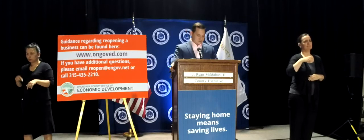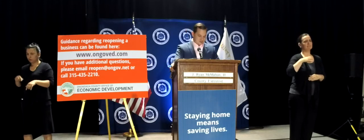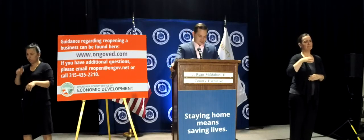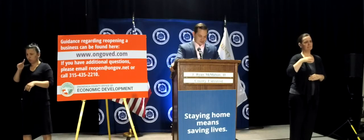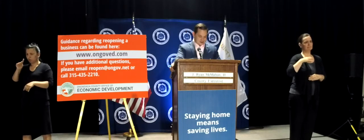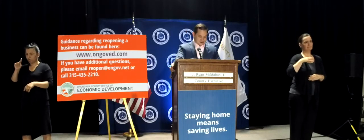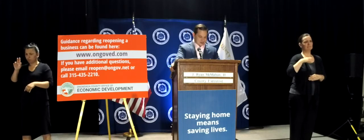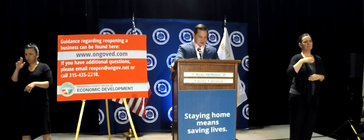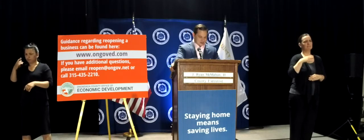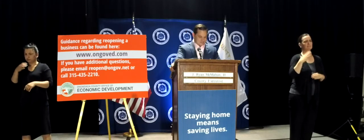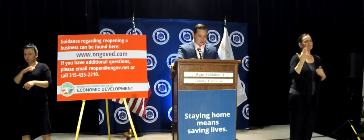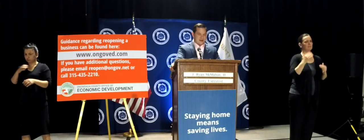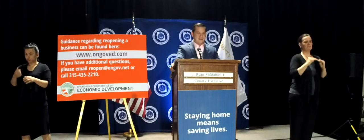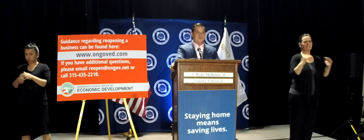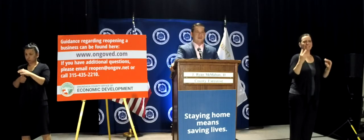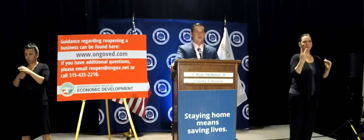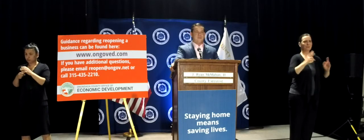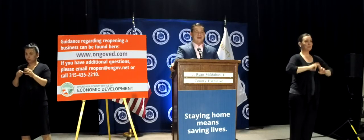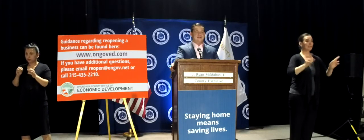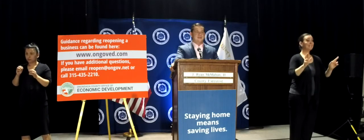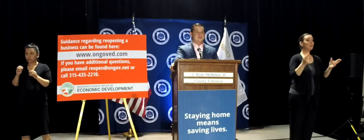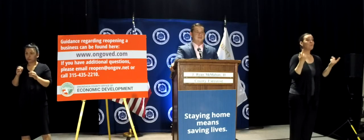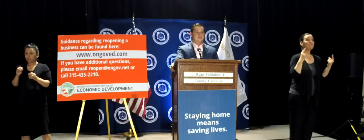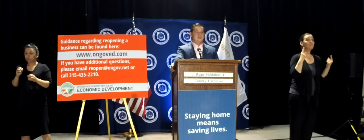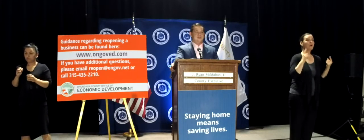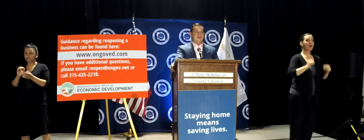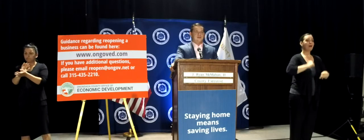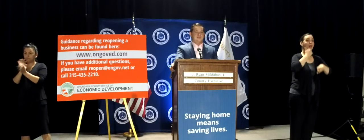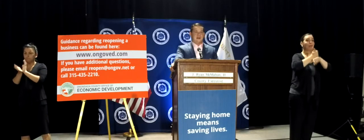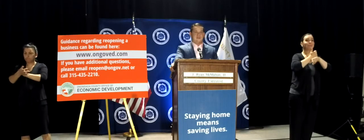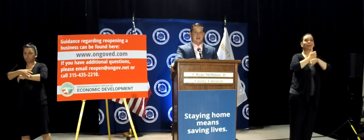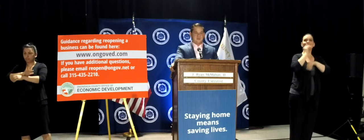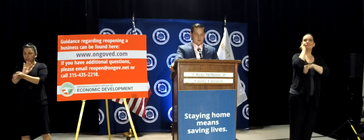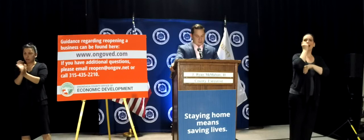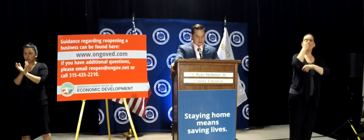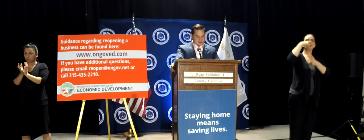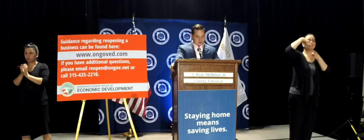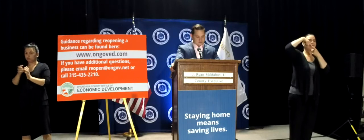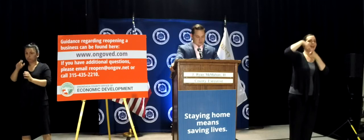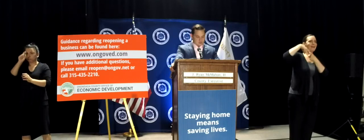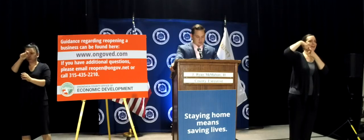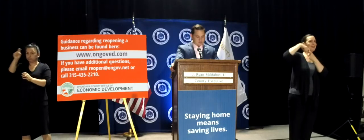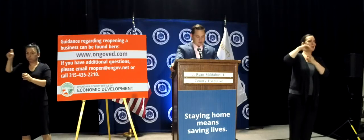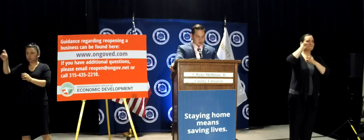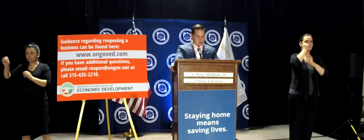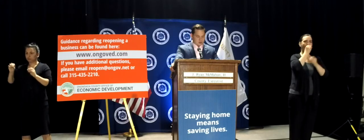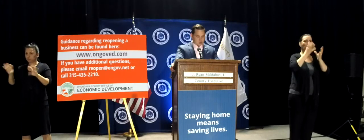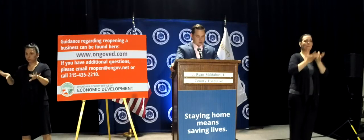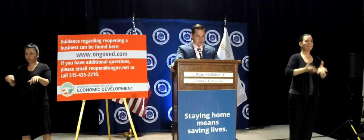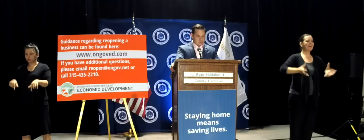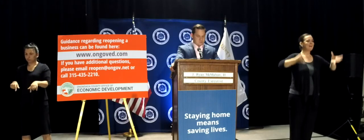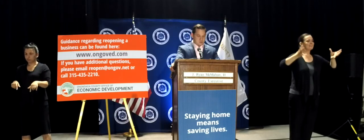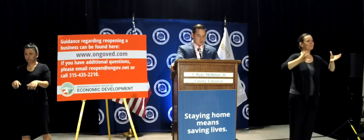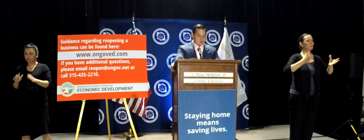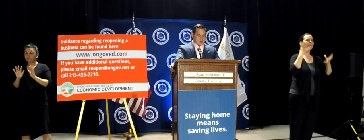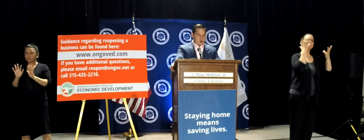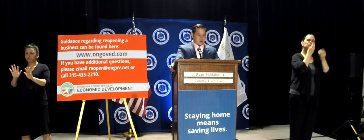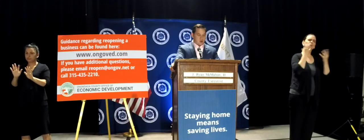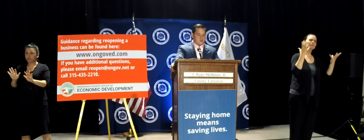2. They are getting up our hanging flower baskets as our downtowns come back to life. So I want to thank Merica and her